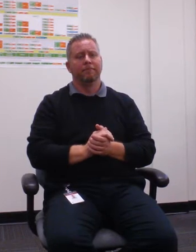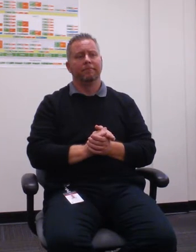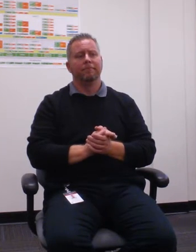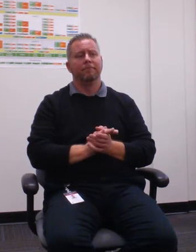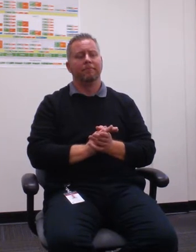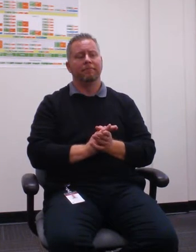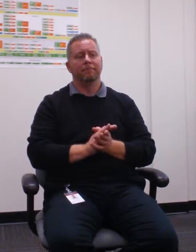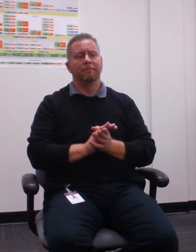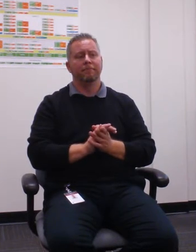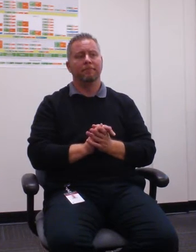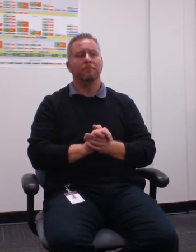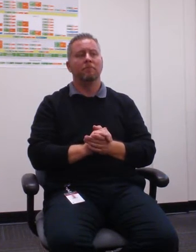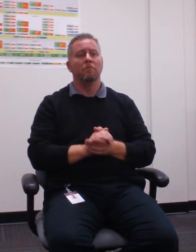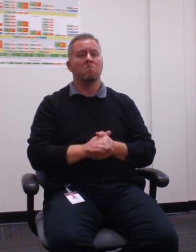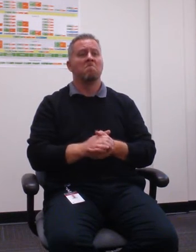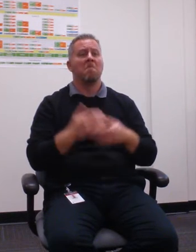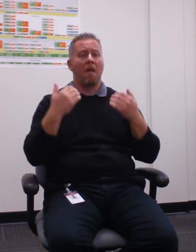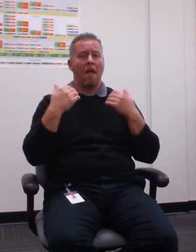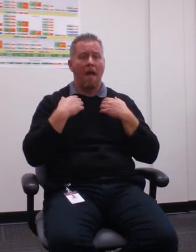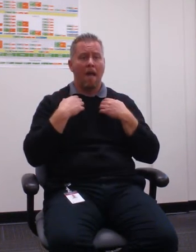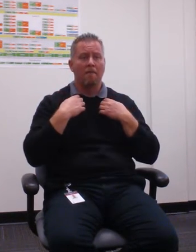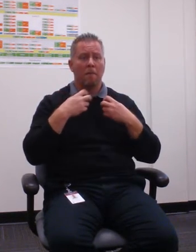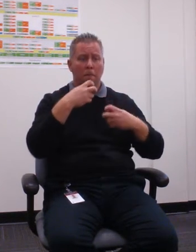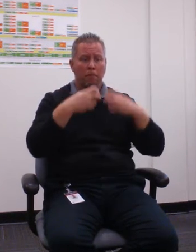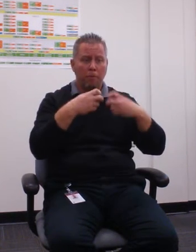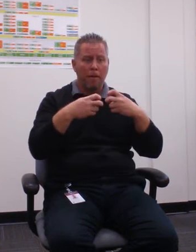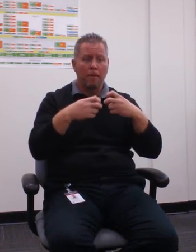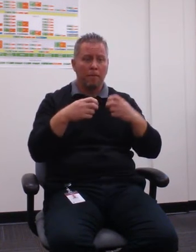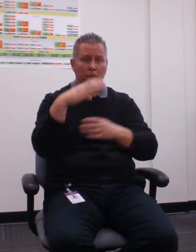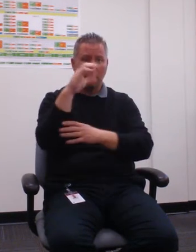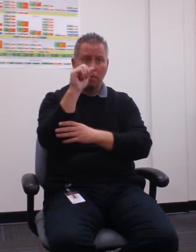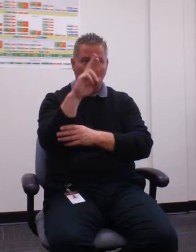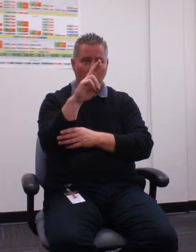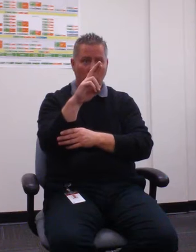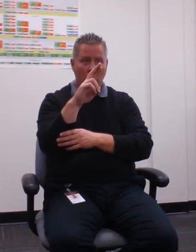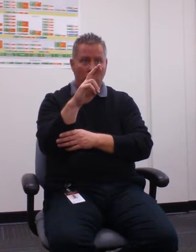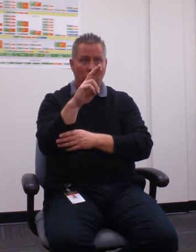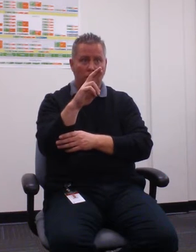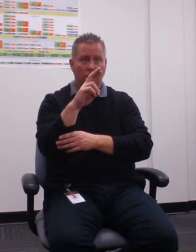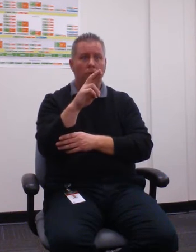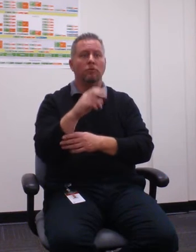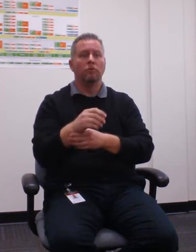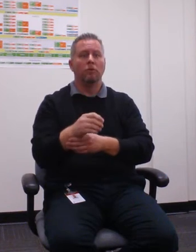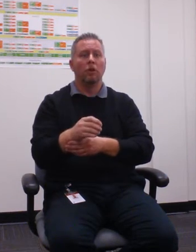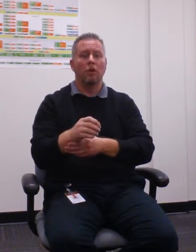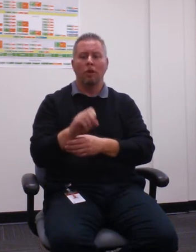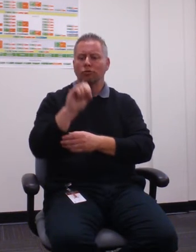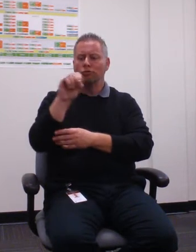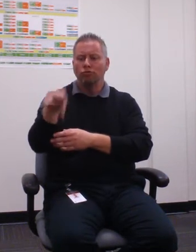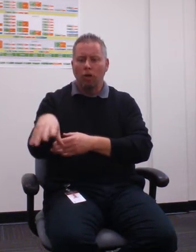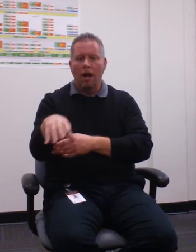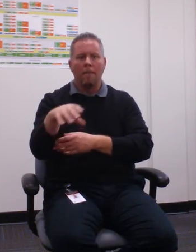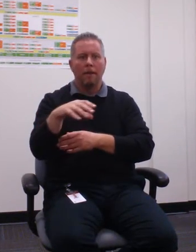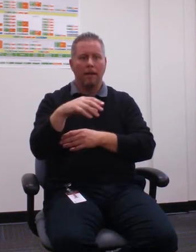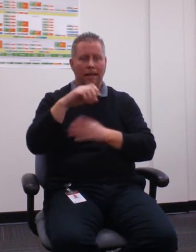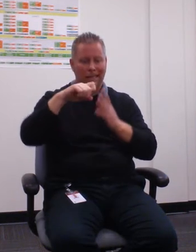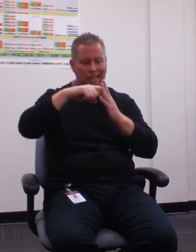We had a problem car from the factory. They dropped the key at the assembly